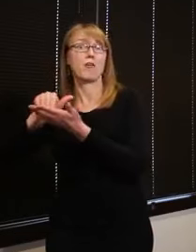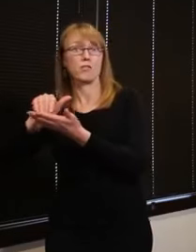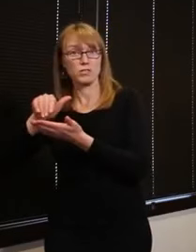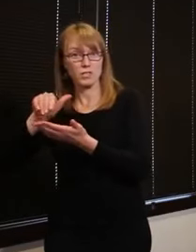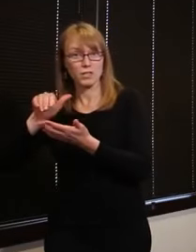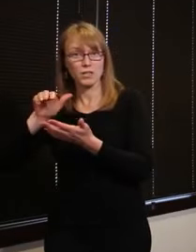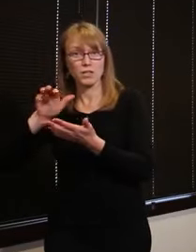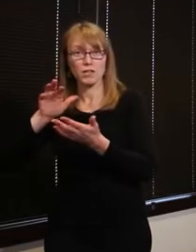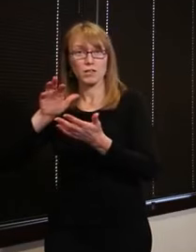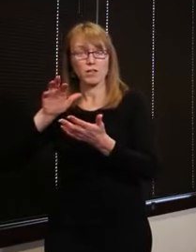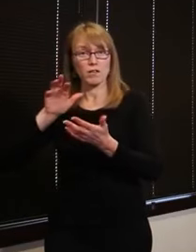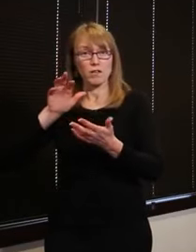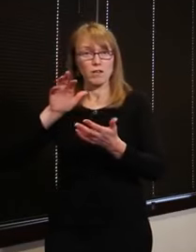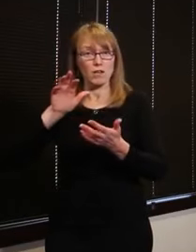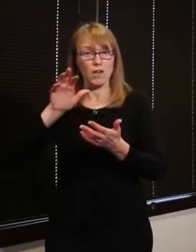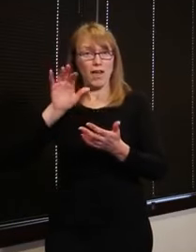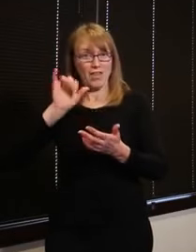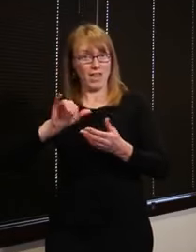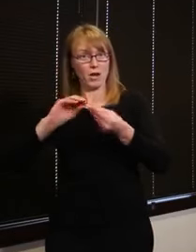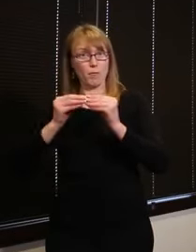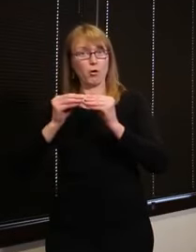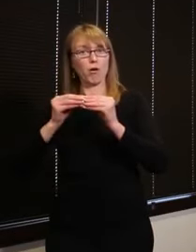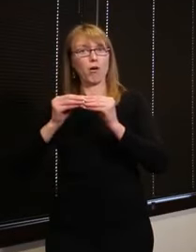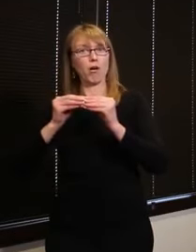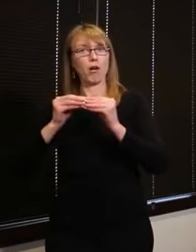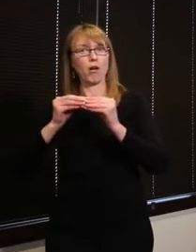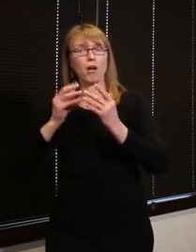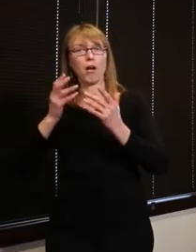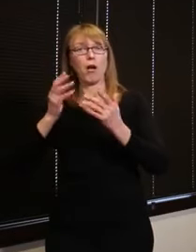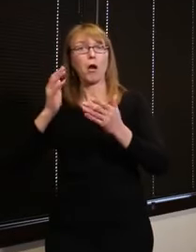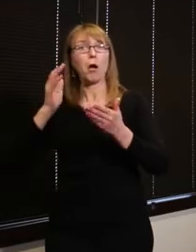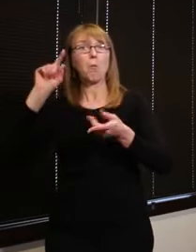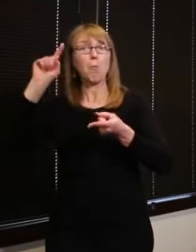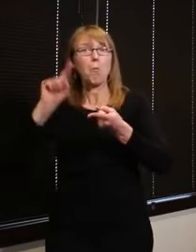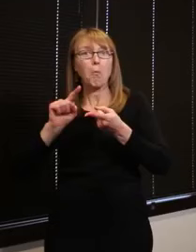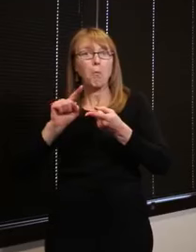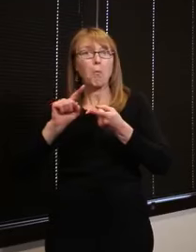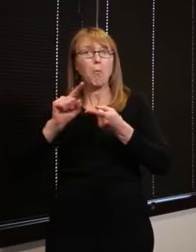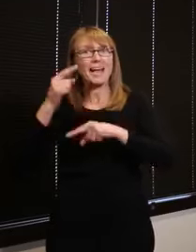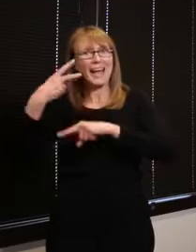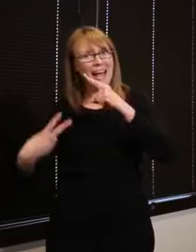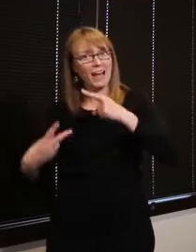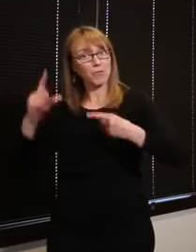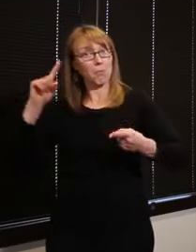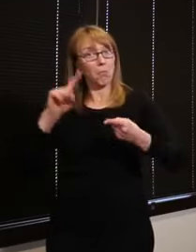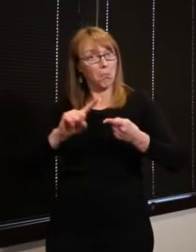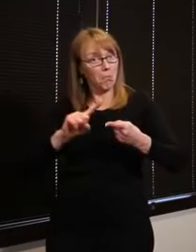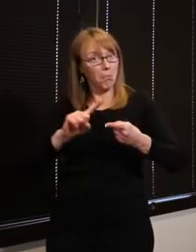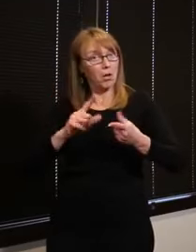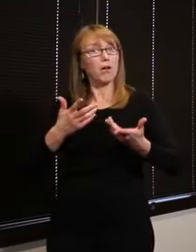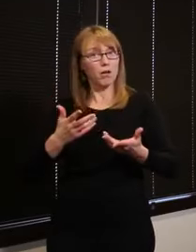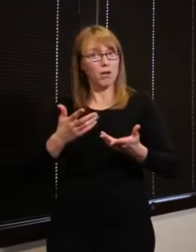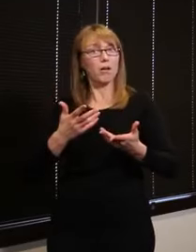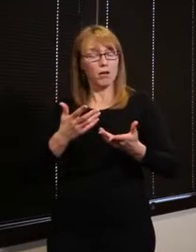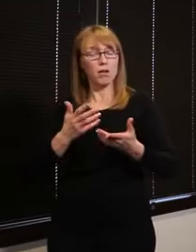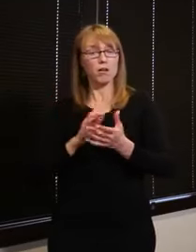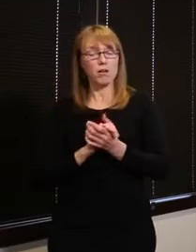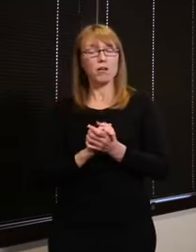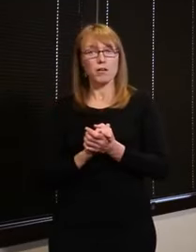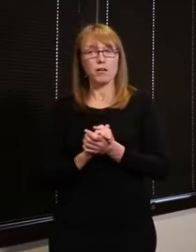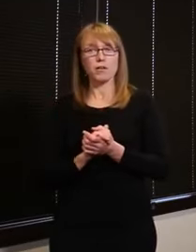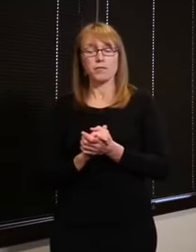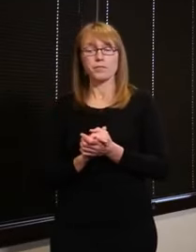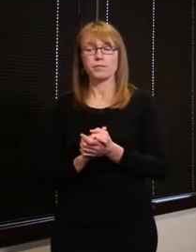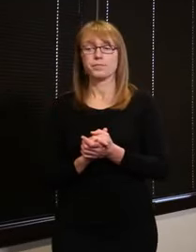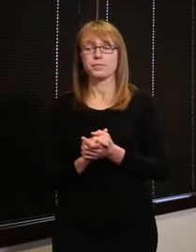numbers have cut down considerably, almost in half. And that is because as we get more data and we can understand what spread